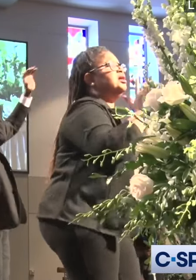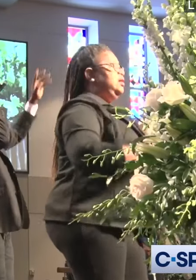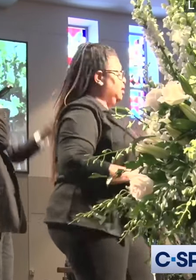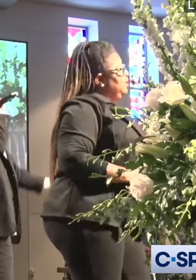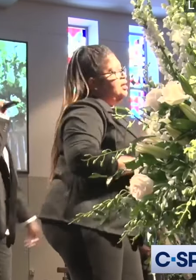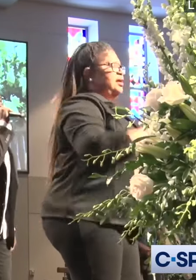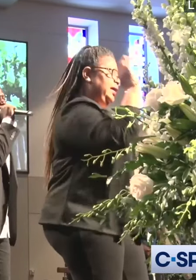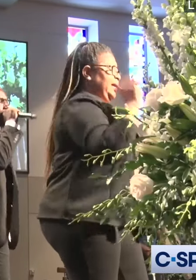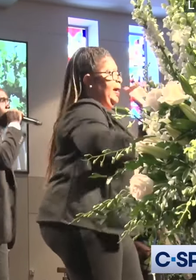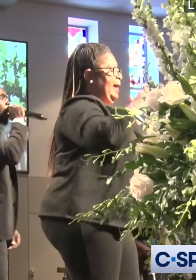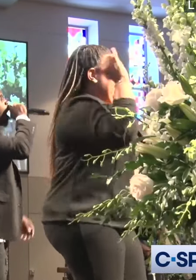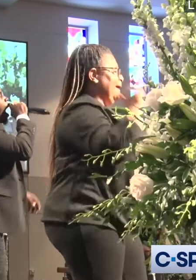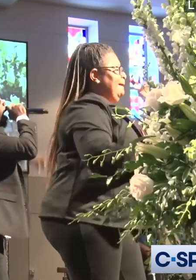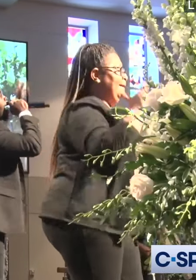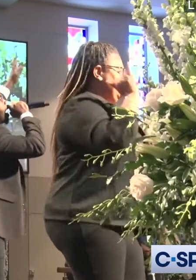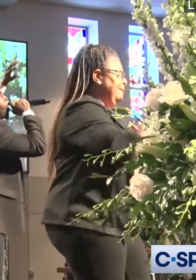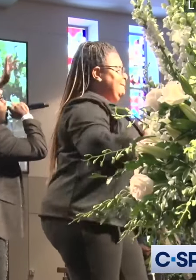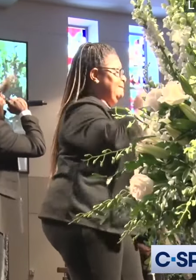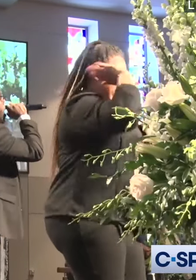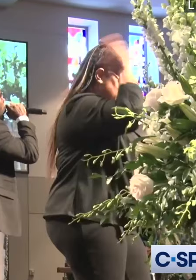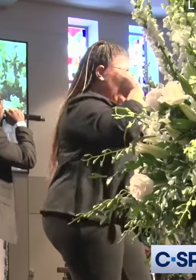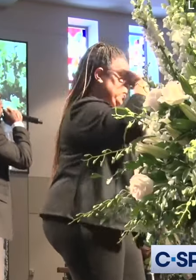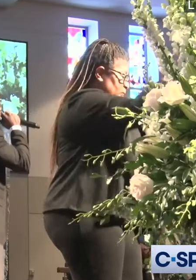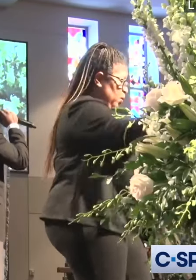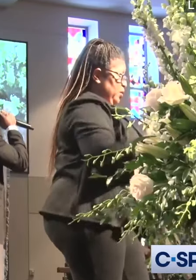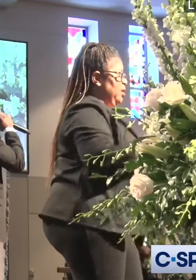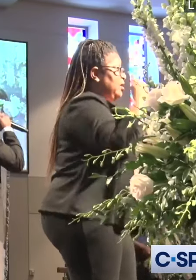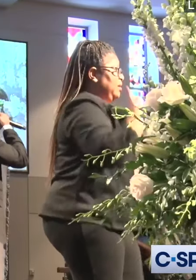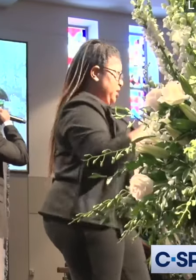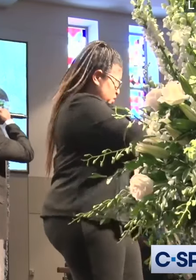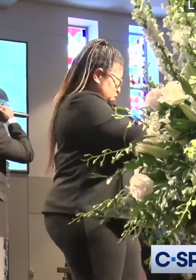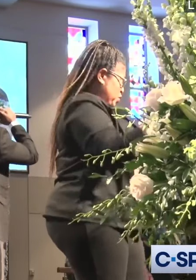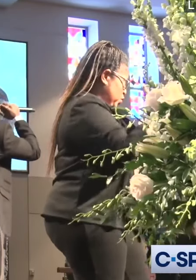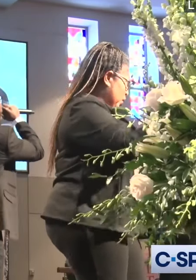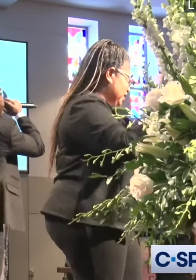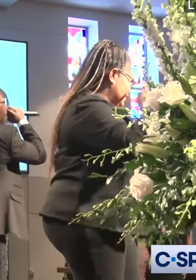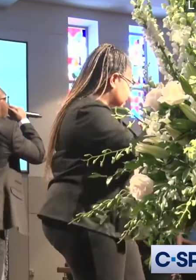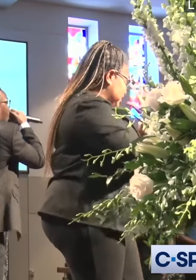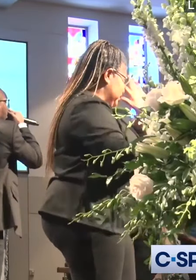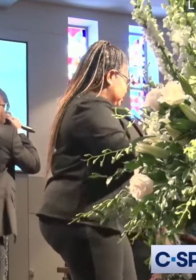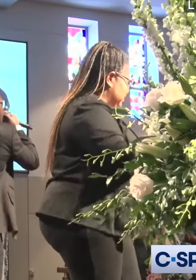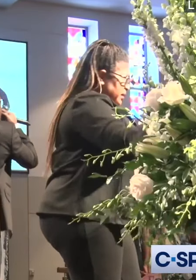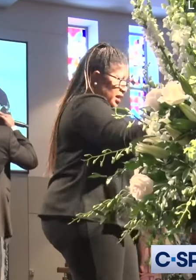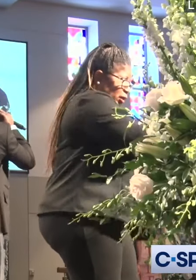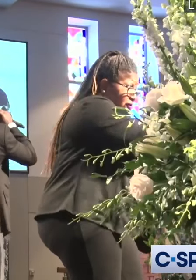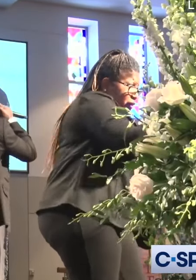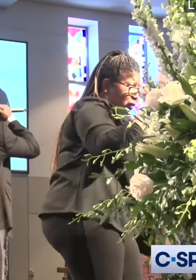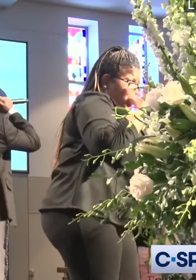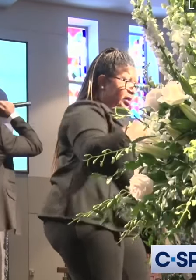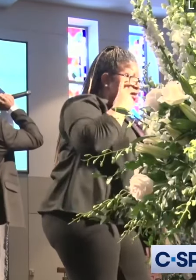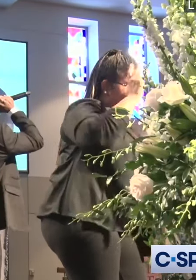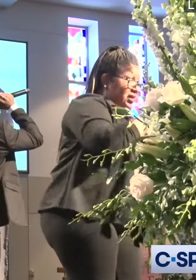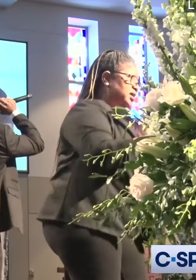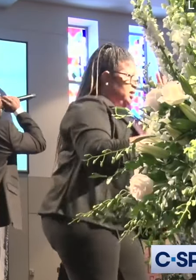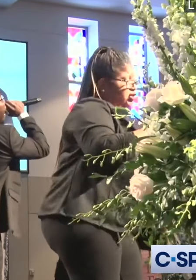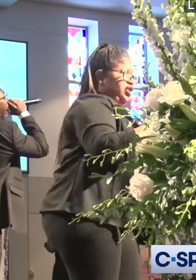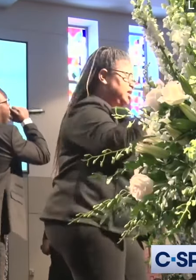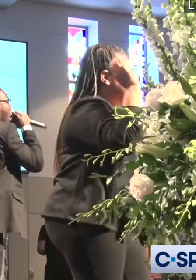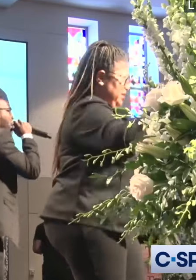Anybody want to see? Anybody want to see? Anybody want to see you